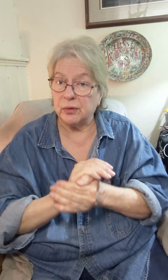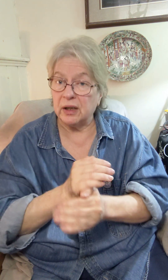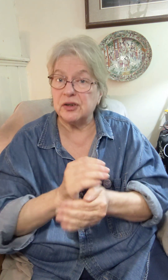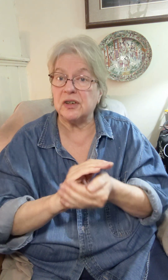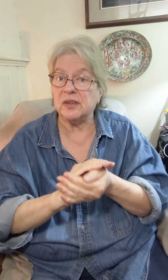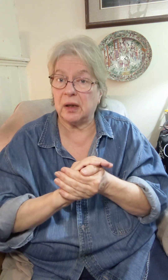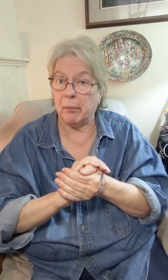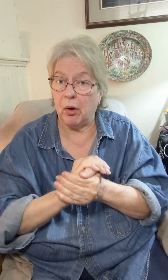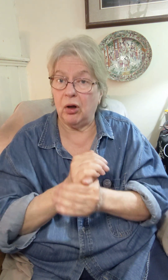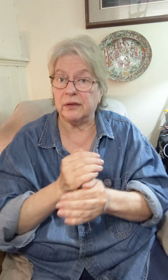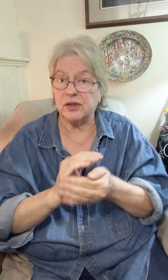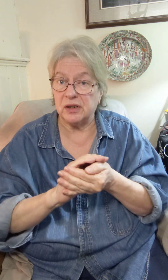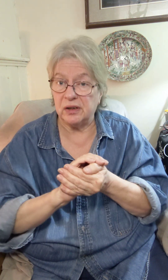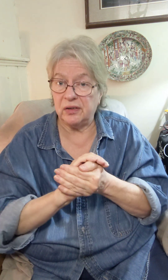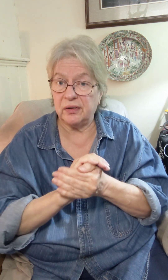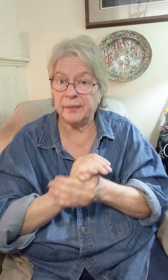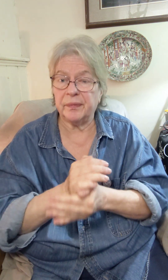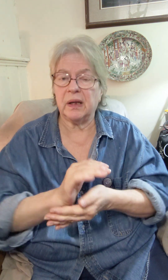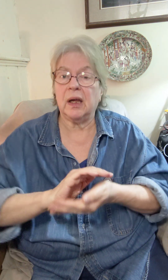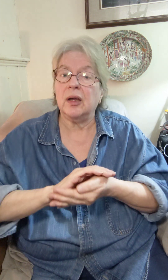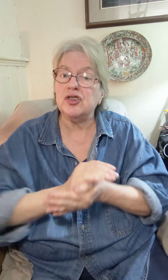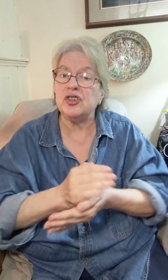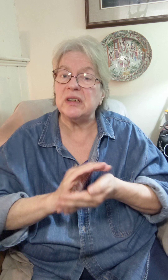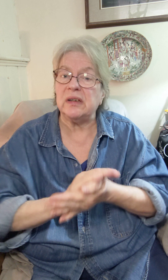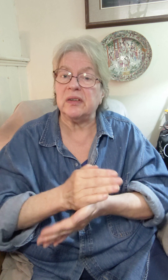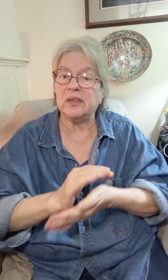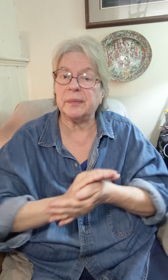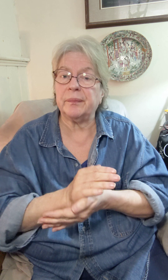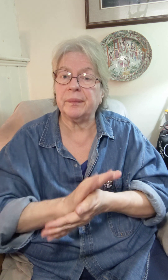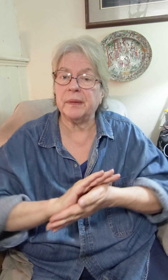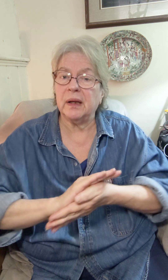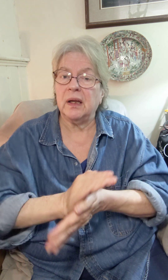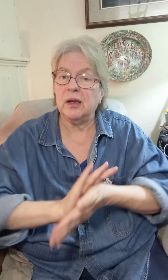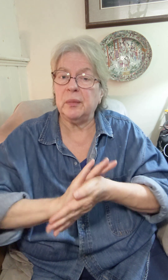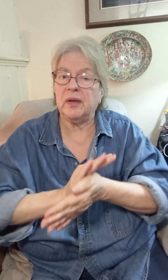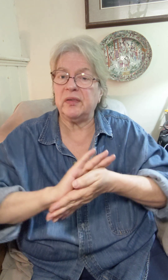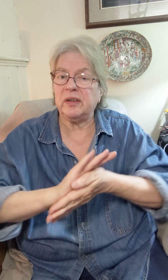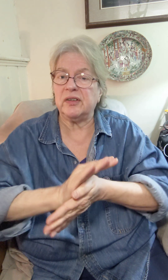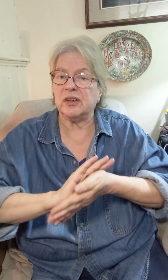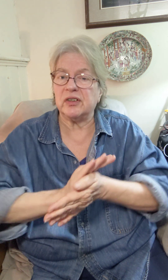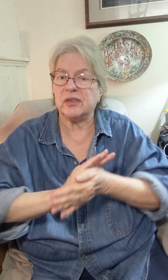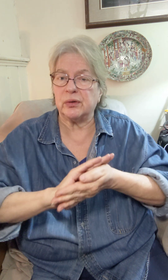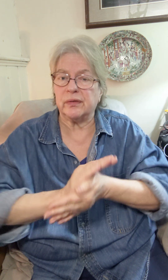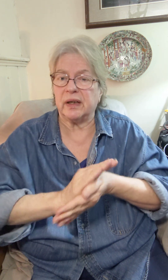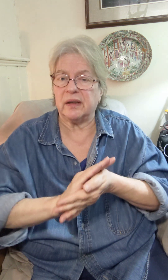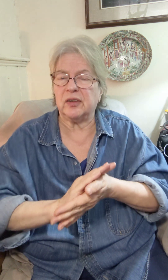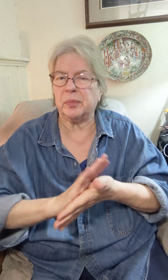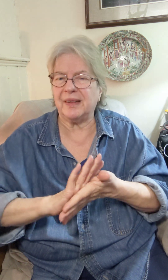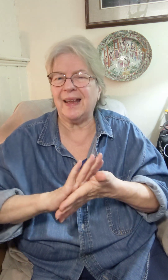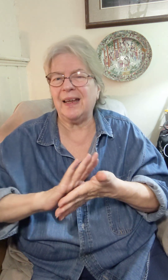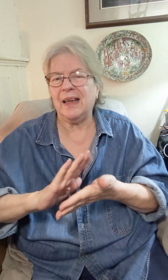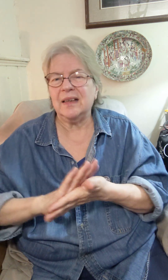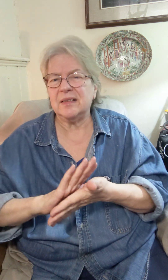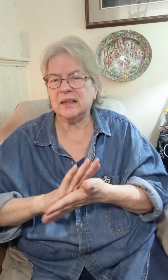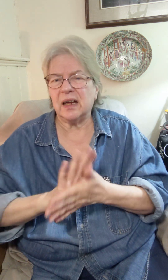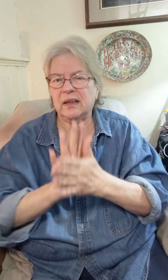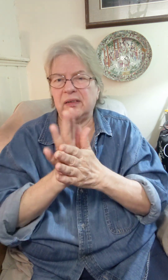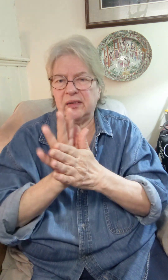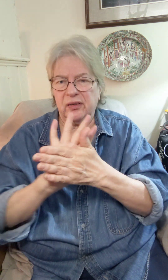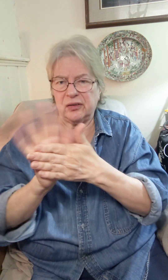mozzarella cheese, like a ball of cheese. Cheese. You may see it done just sort of like this, but that, see a lot of these, this looks